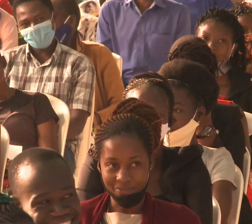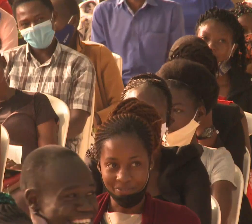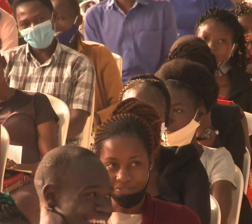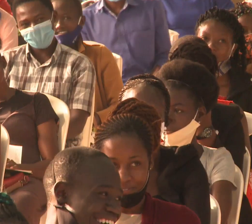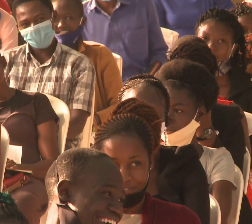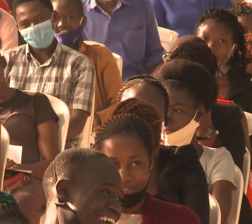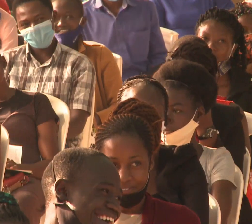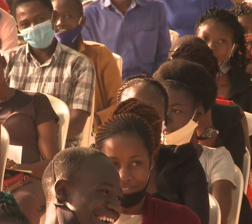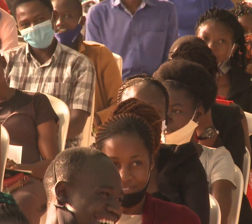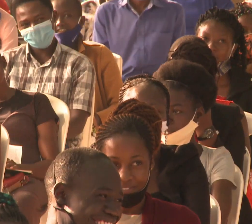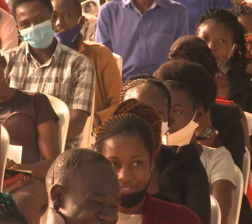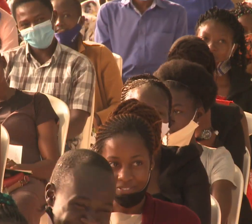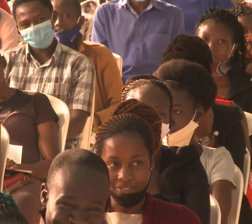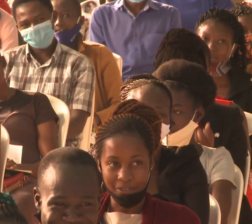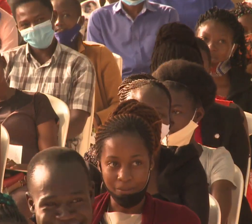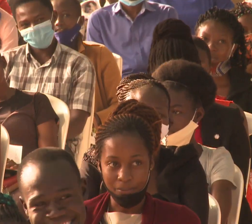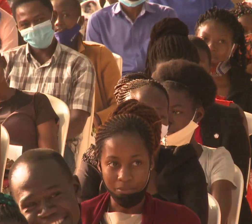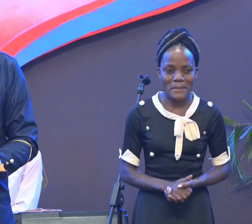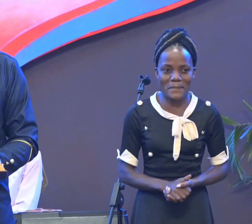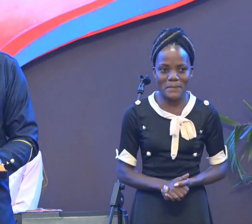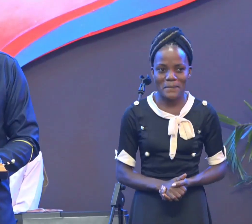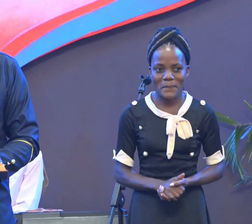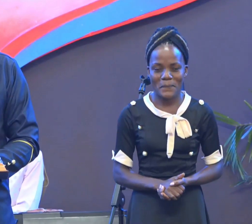They put them on me, but I also didn't leave them the same.